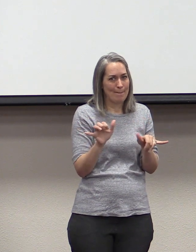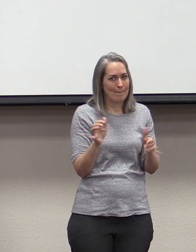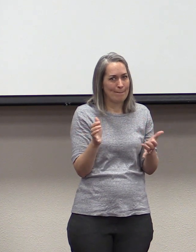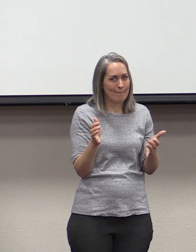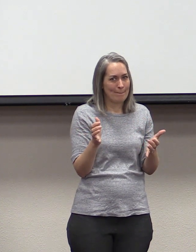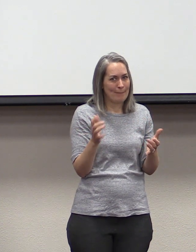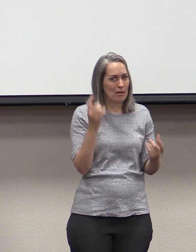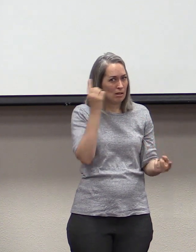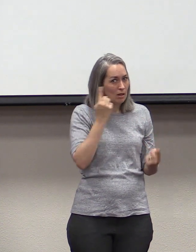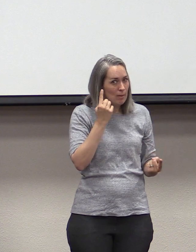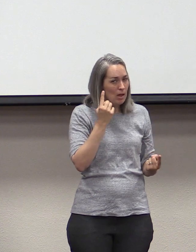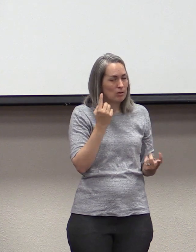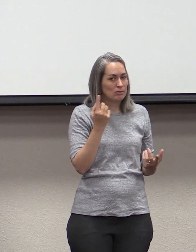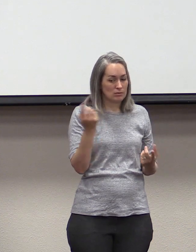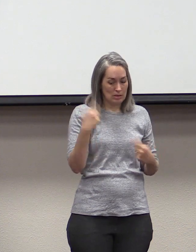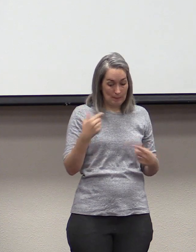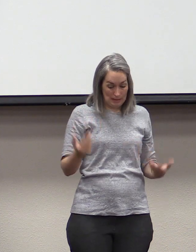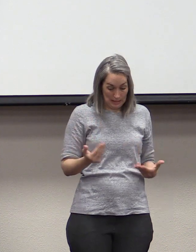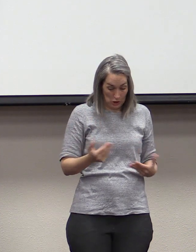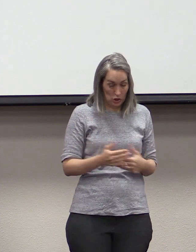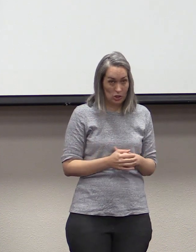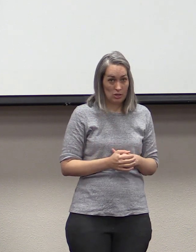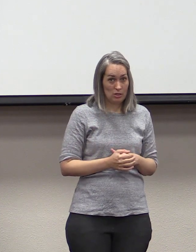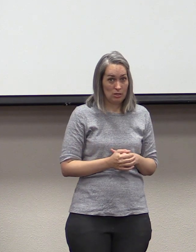Think about coming here.